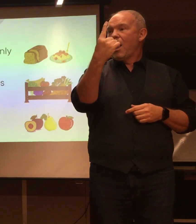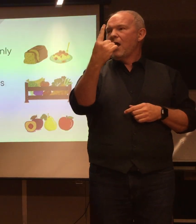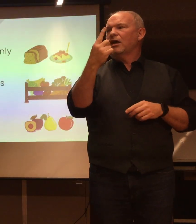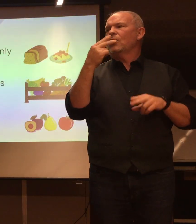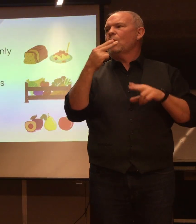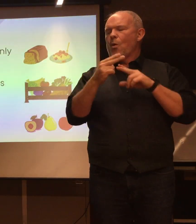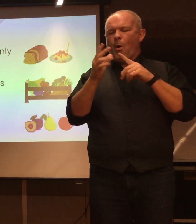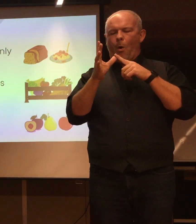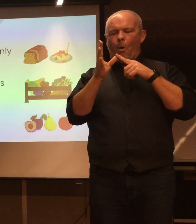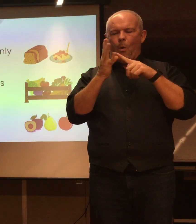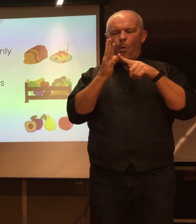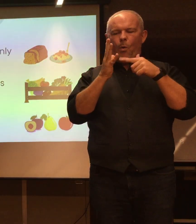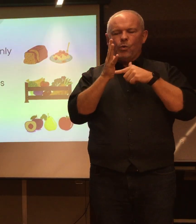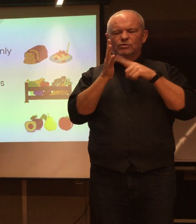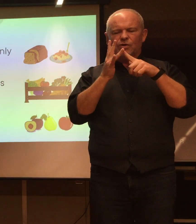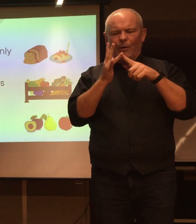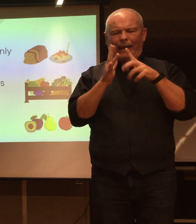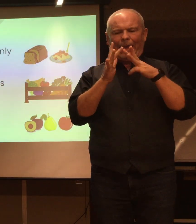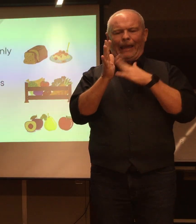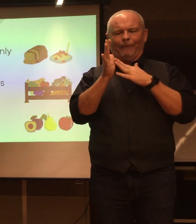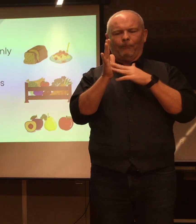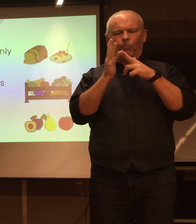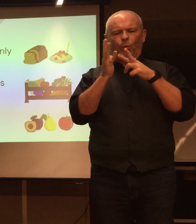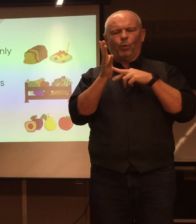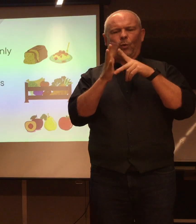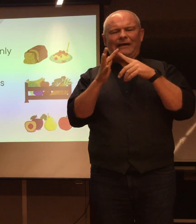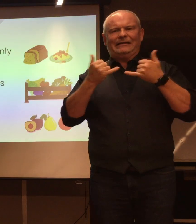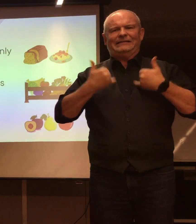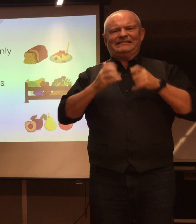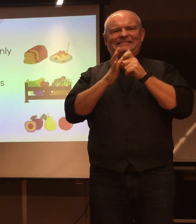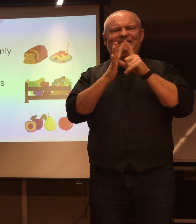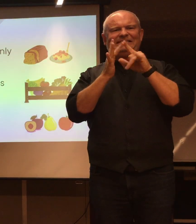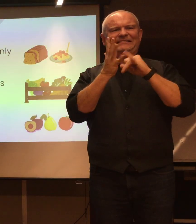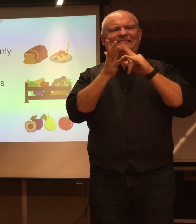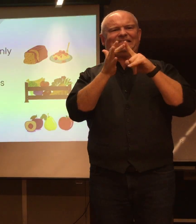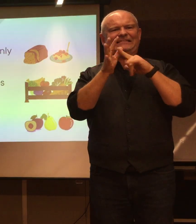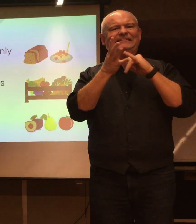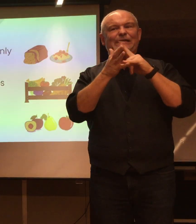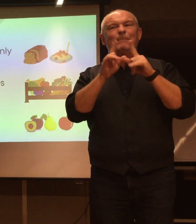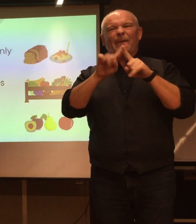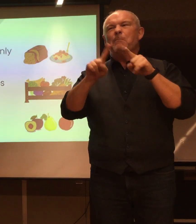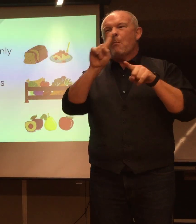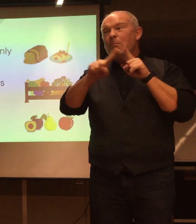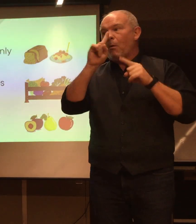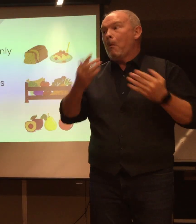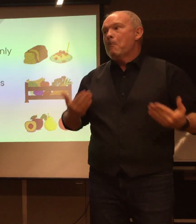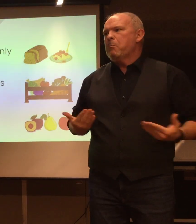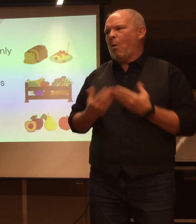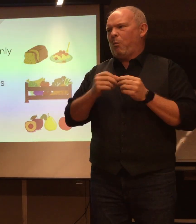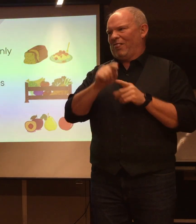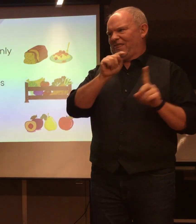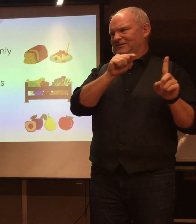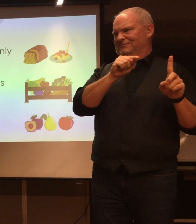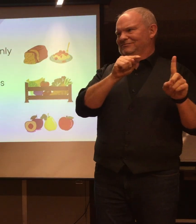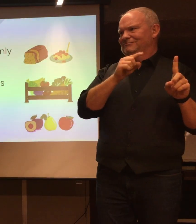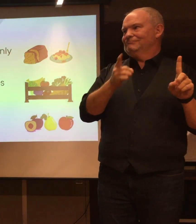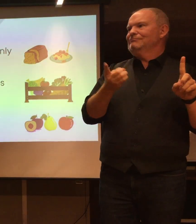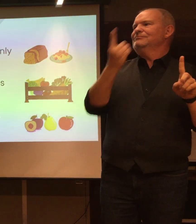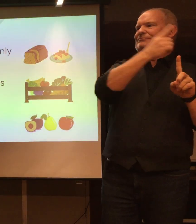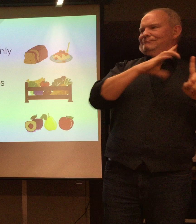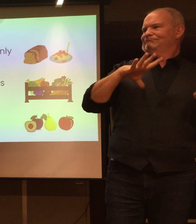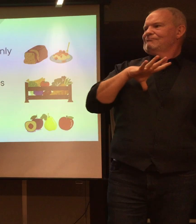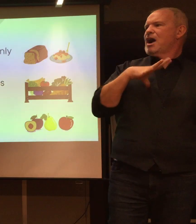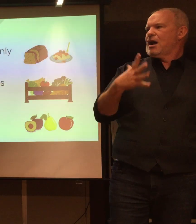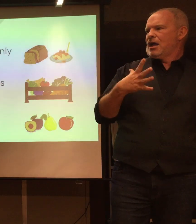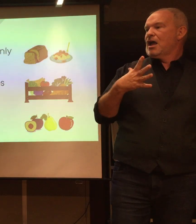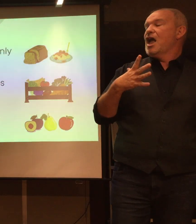an autoimmune disease. So people are usually born with it, and it means they